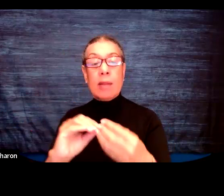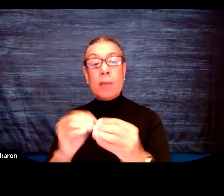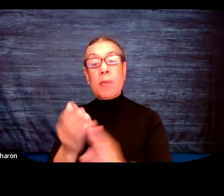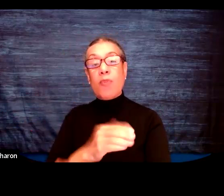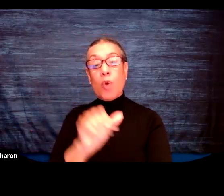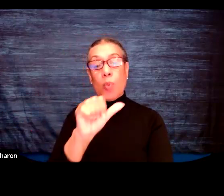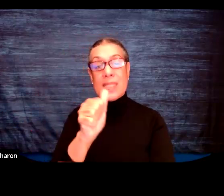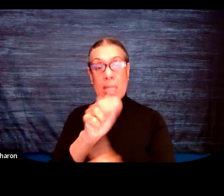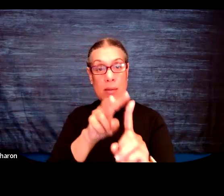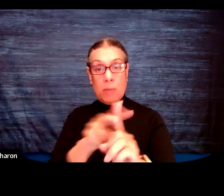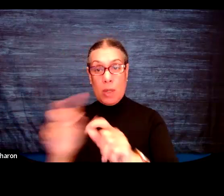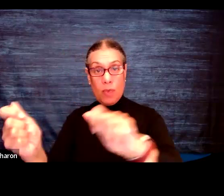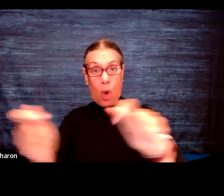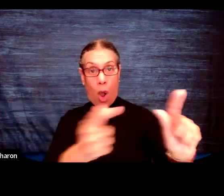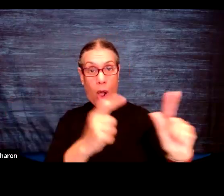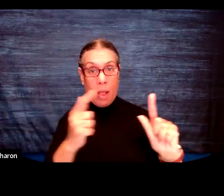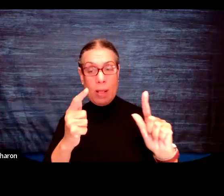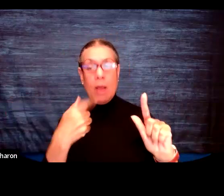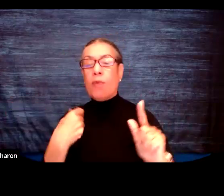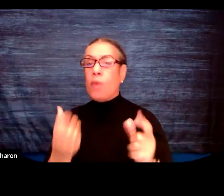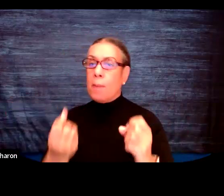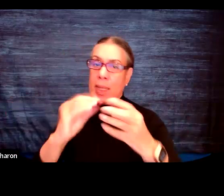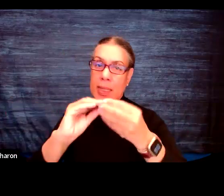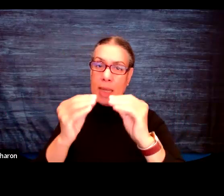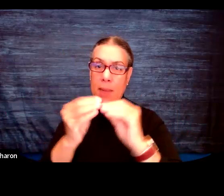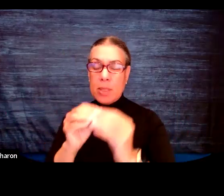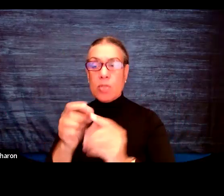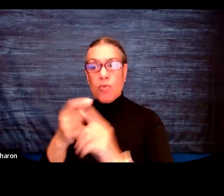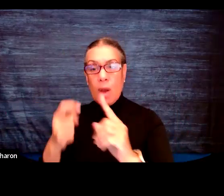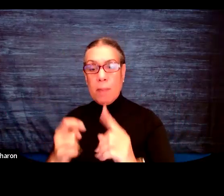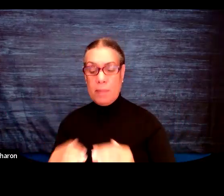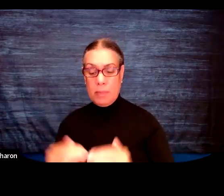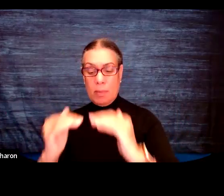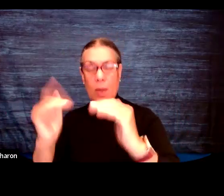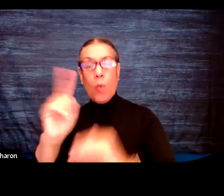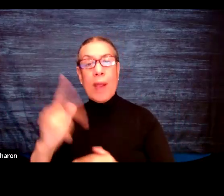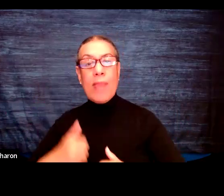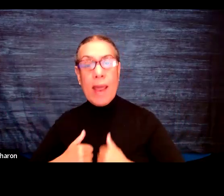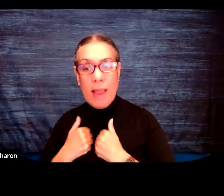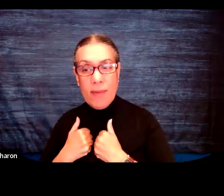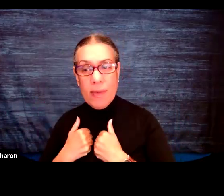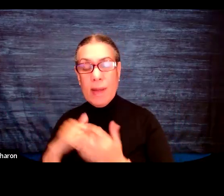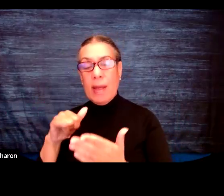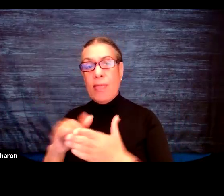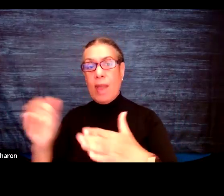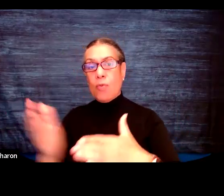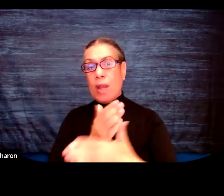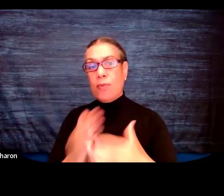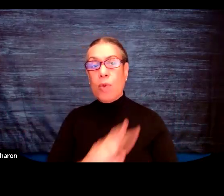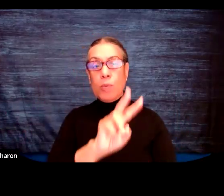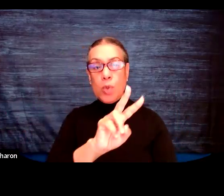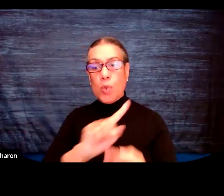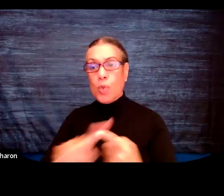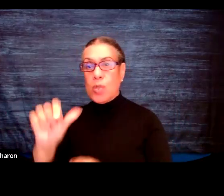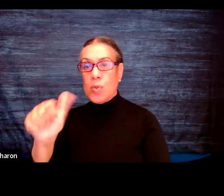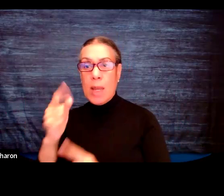points across all tiers to a number of points determined by the tier that the student lives in, and that ranged from 2 to 10